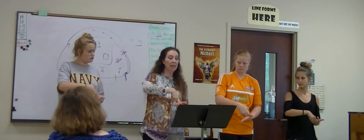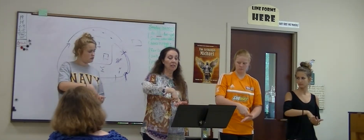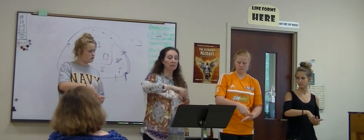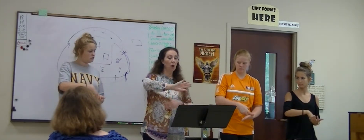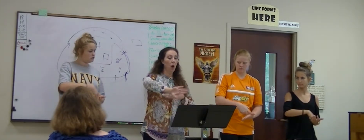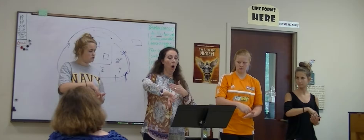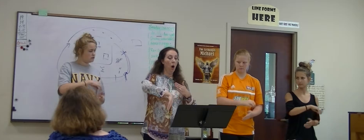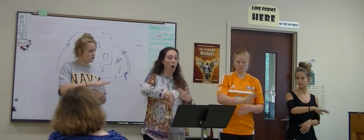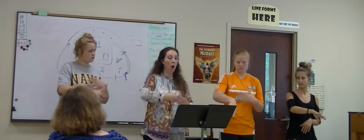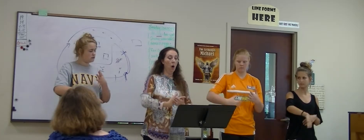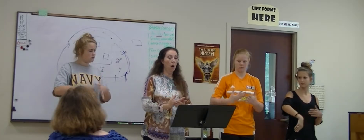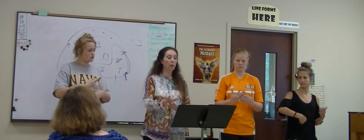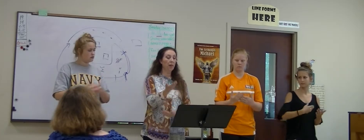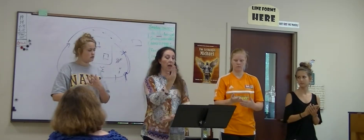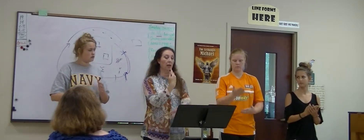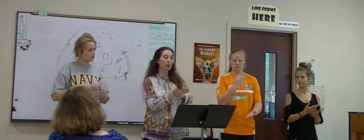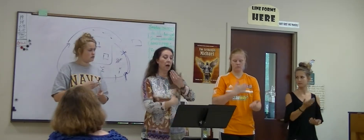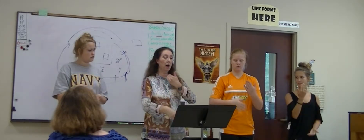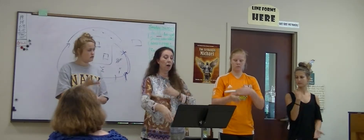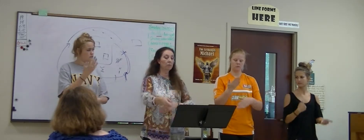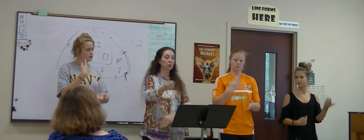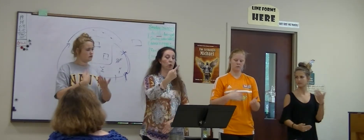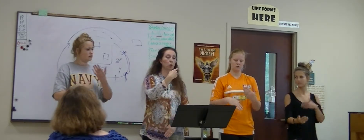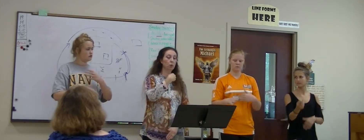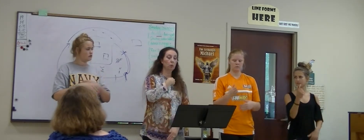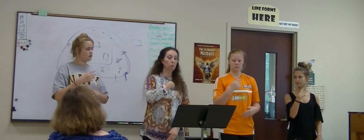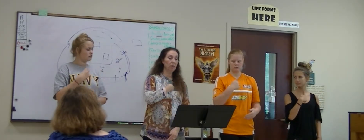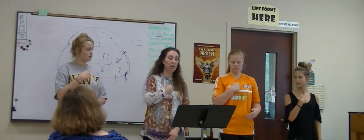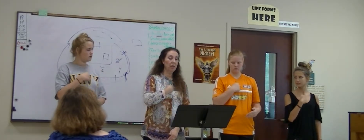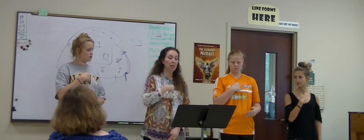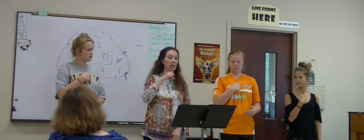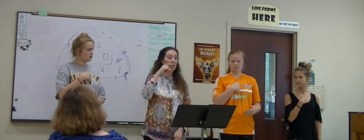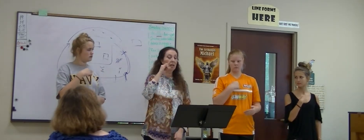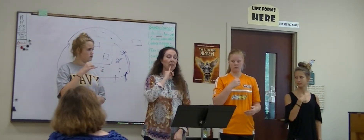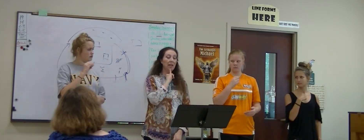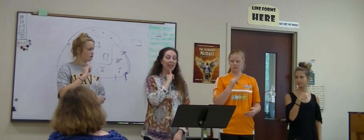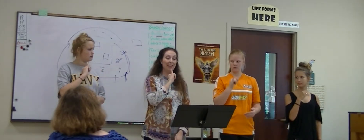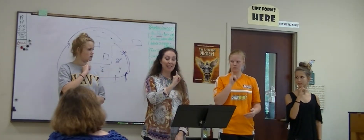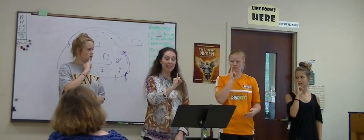knees, all that comes to me is